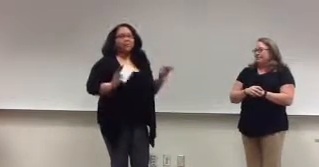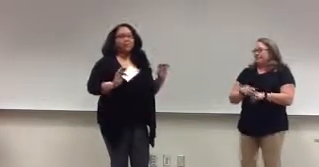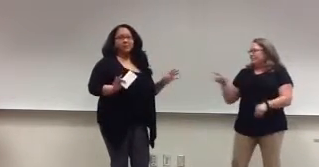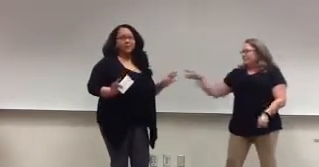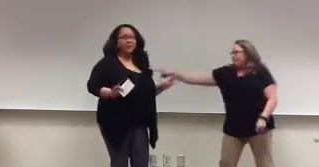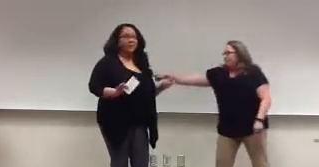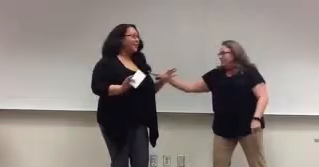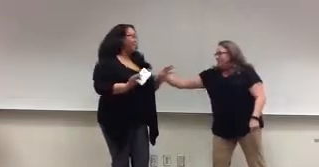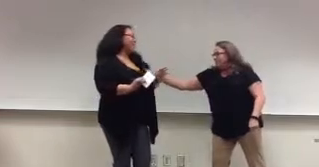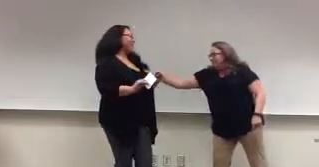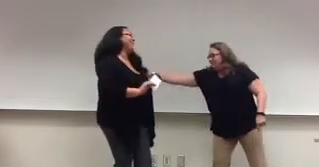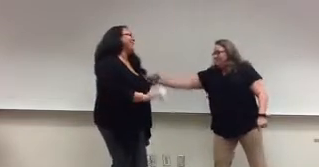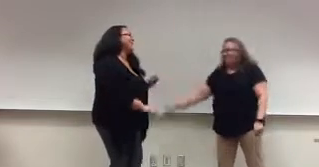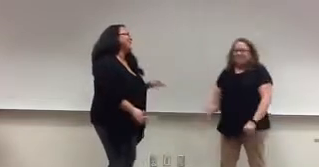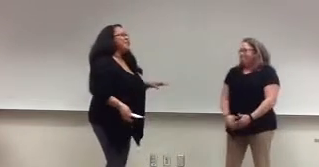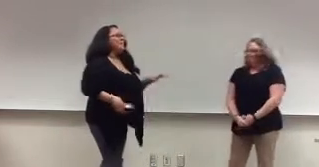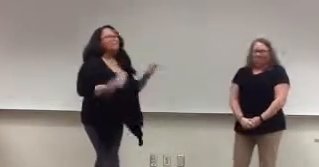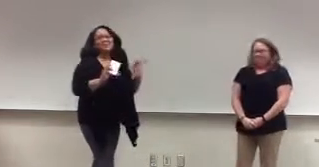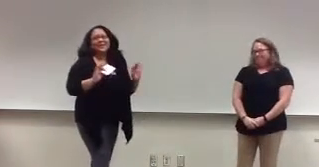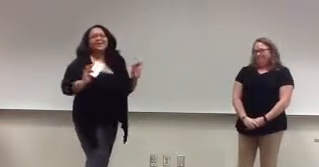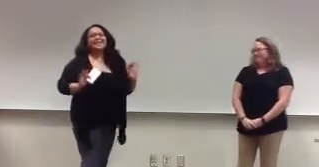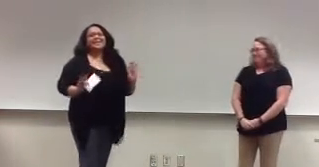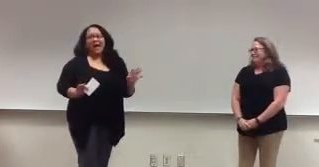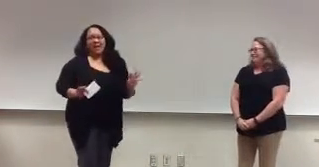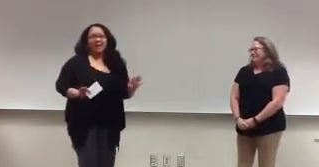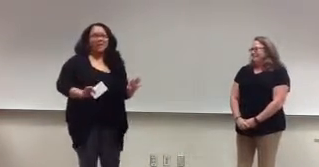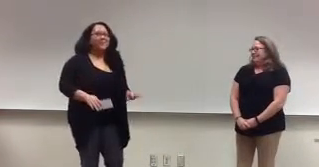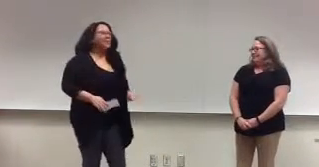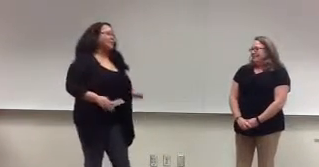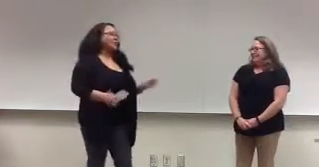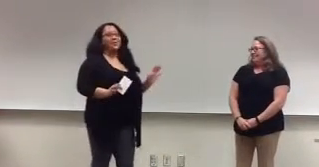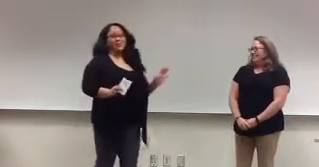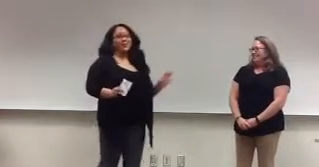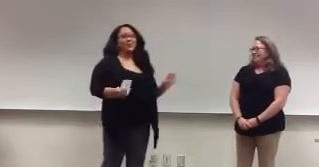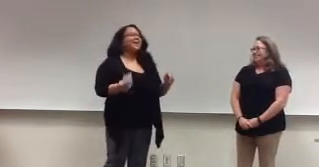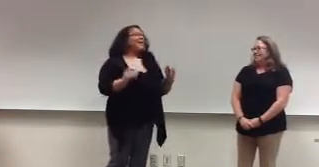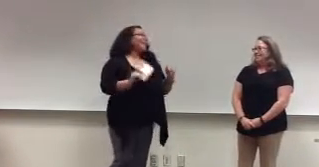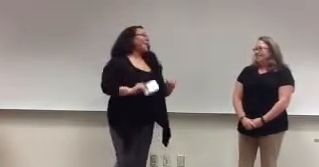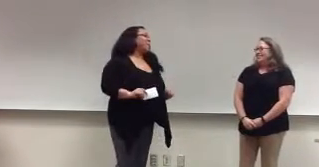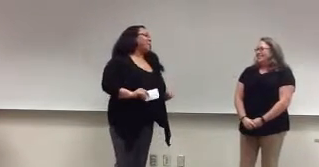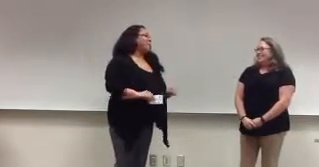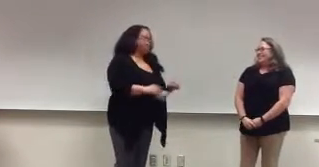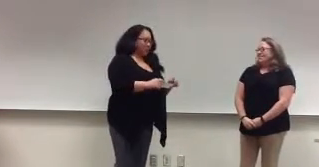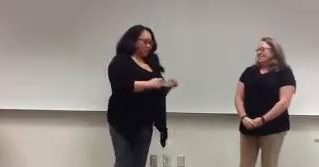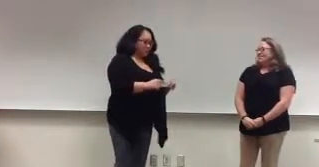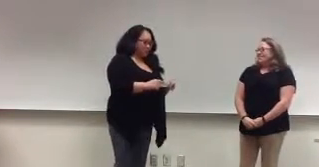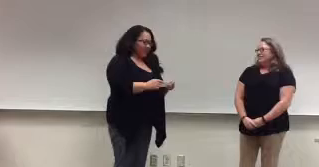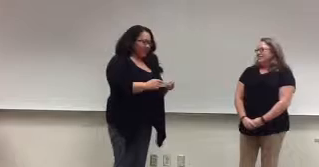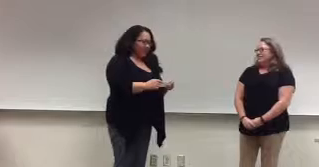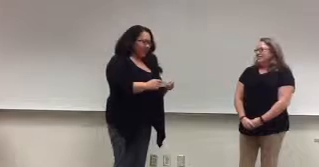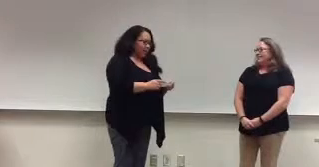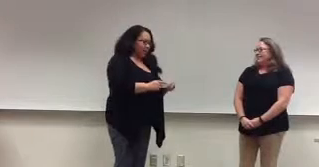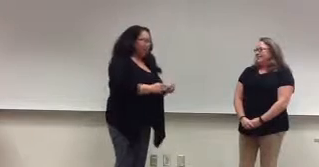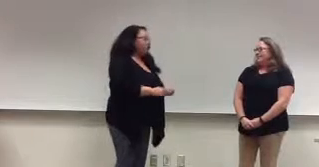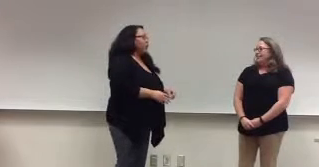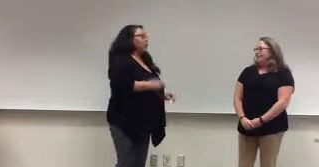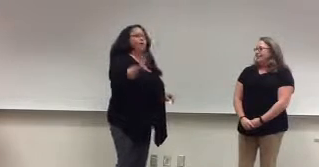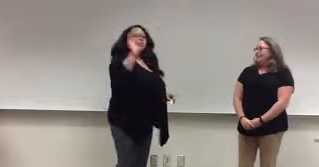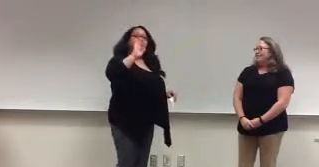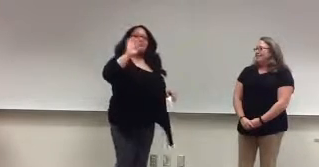shove them, repeatedly tap them. That's just rude. And then also, if you want, you can go ahead and just give a